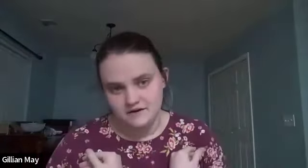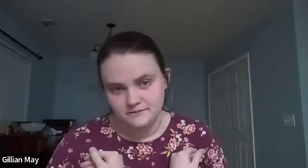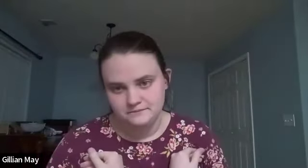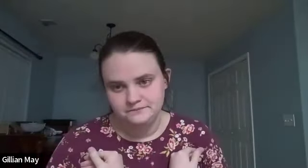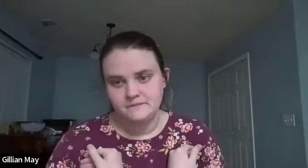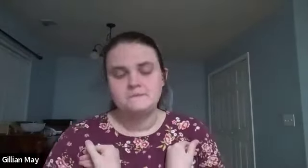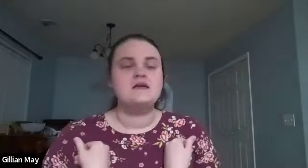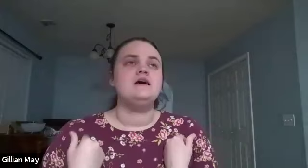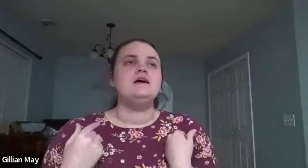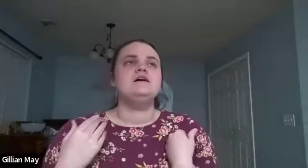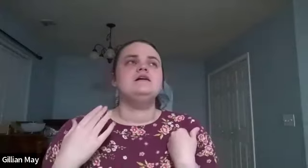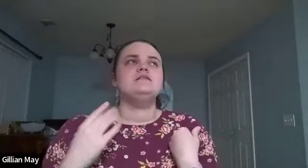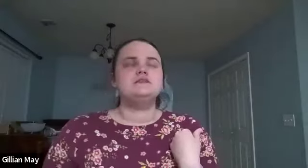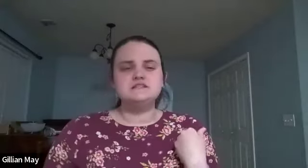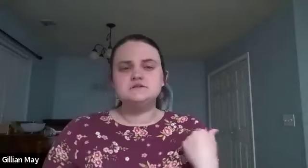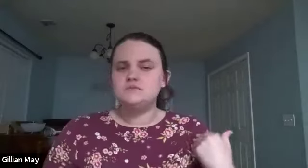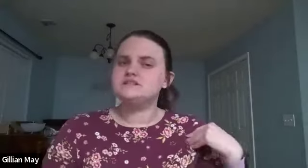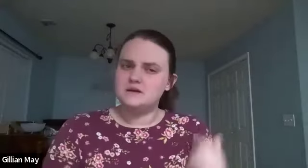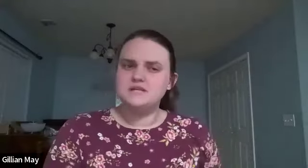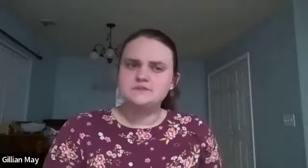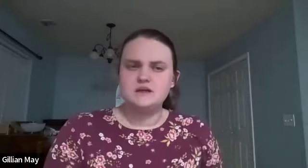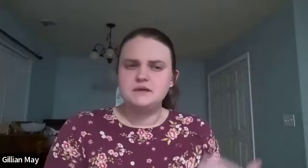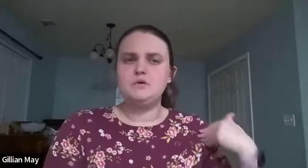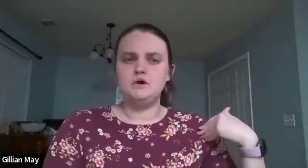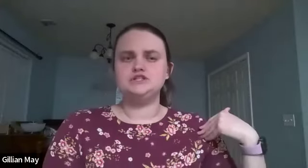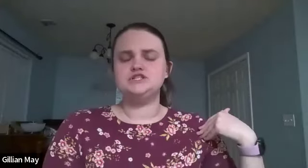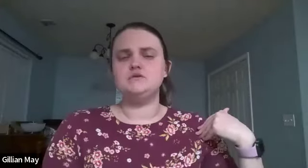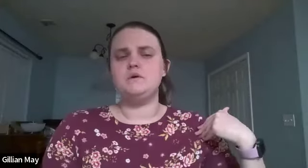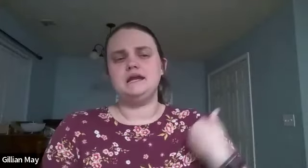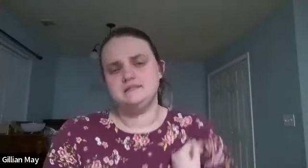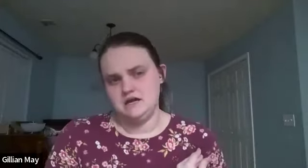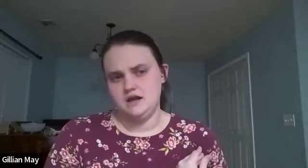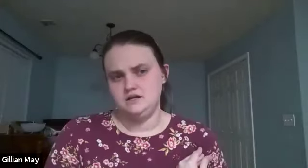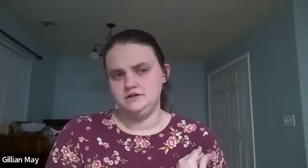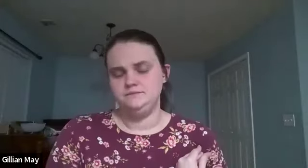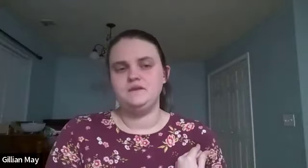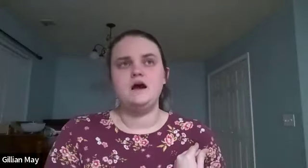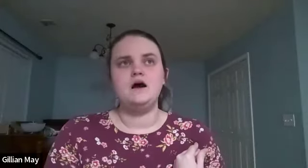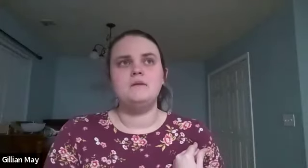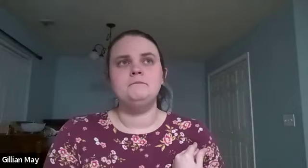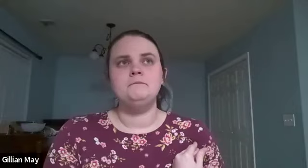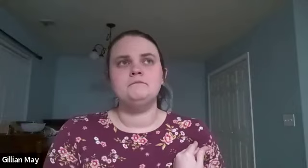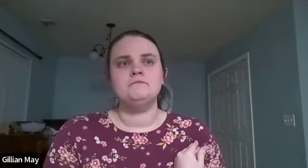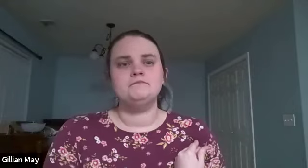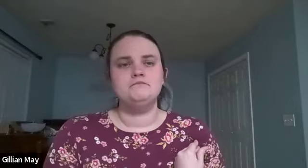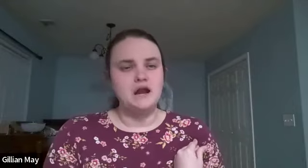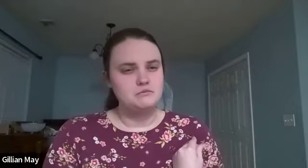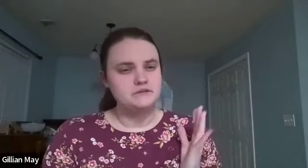Tired. This is one where sometimes some people will just do the one hand tired. But I would be just